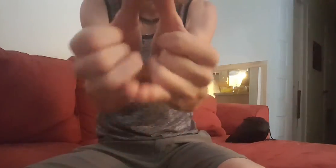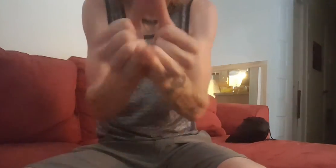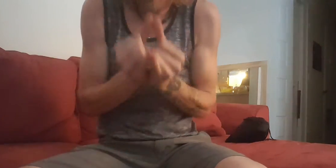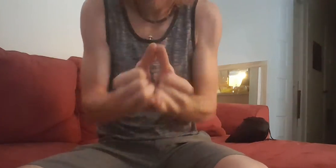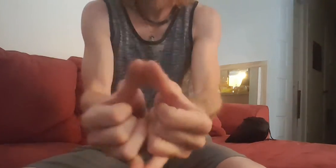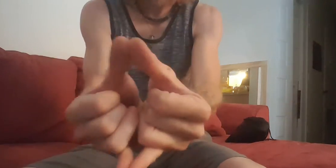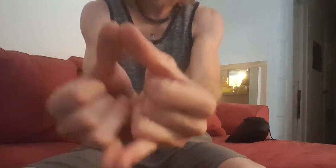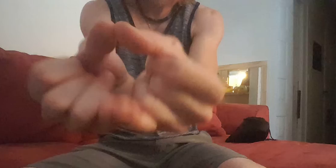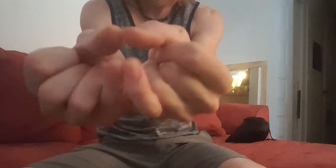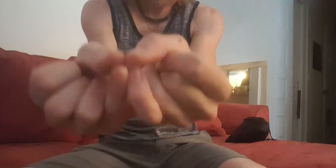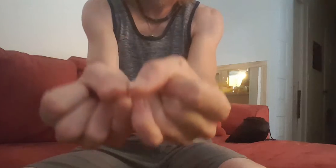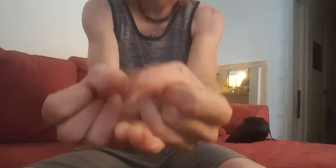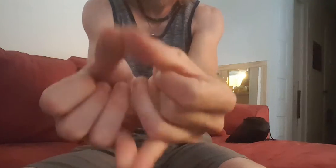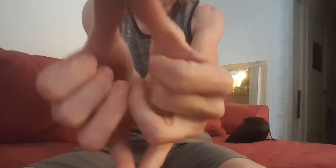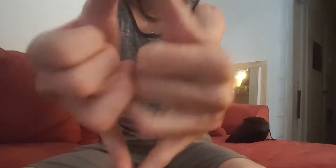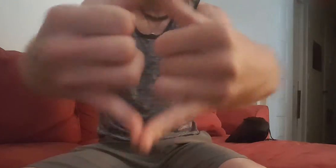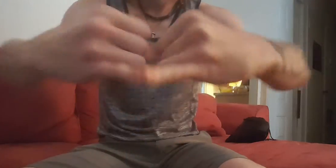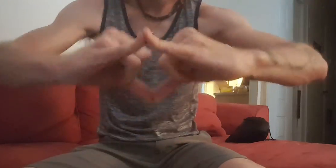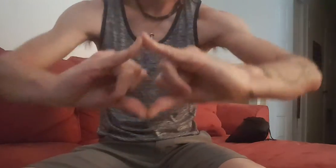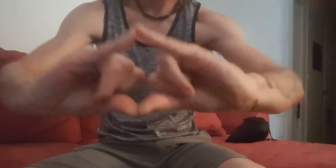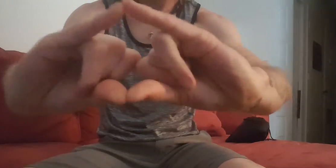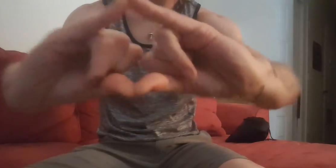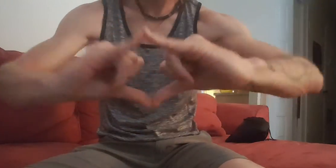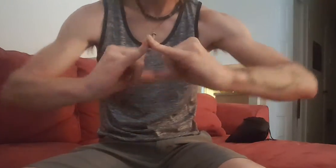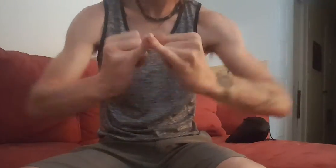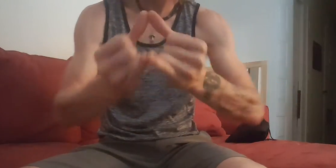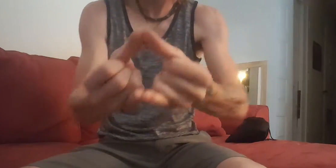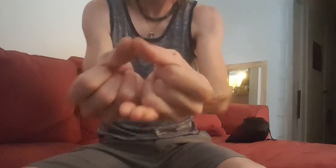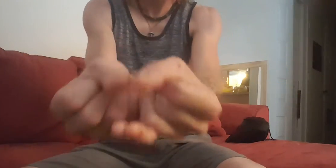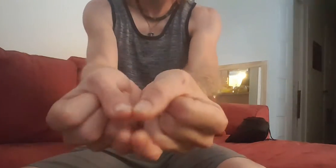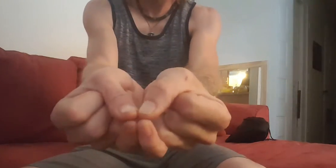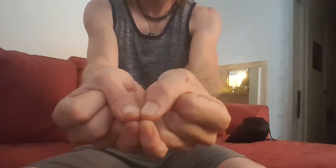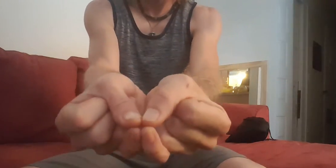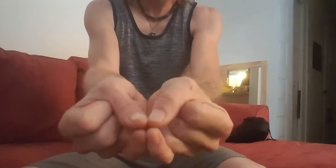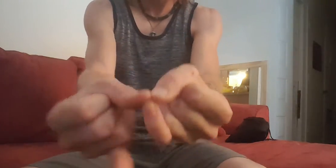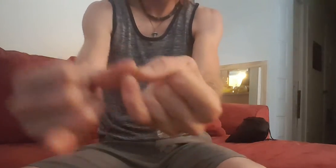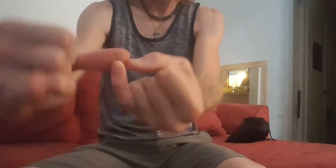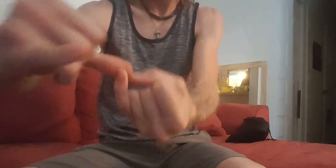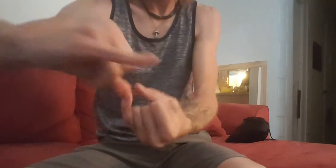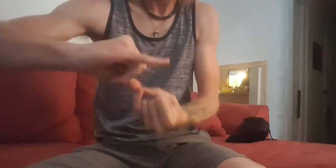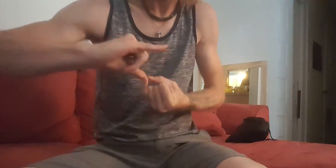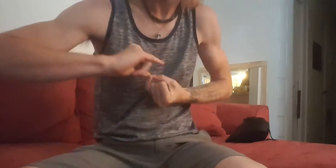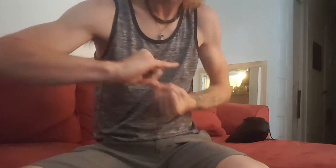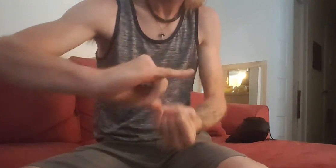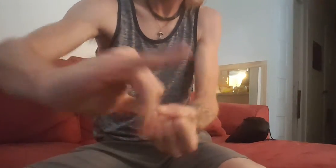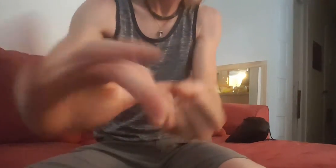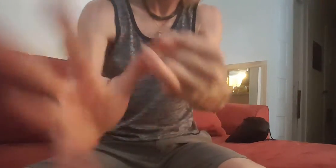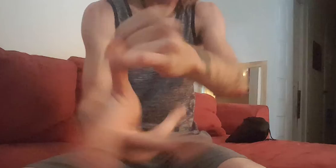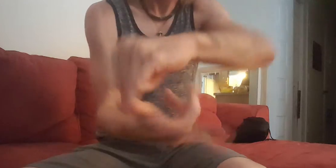out my week. You fucking days out